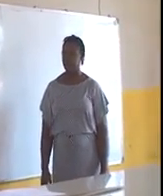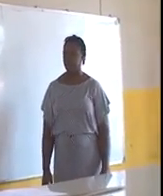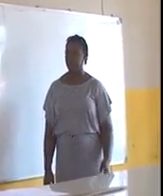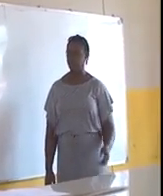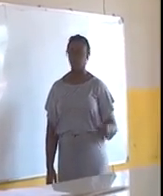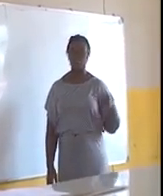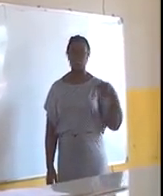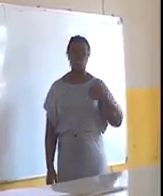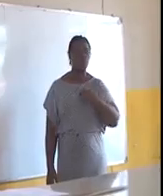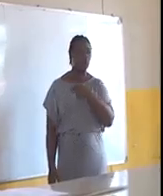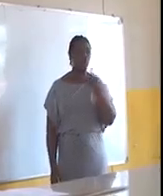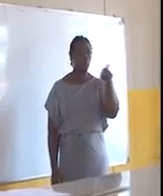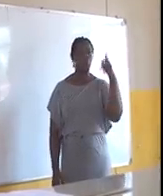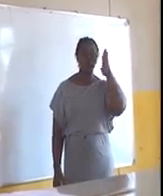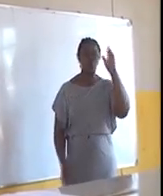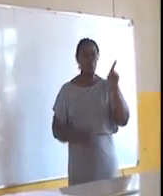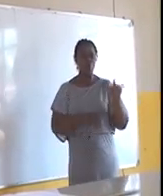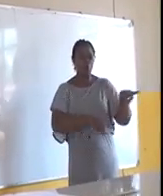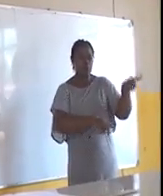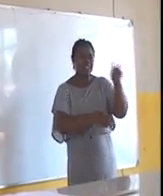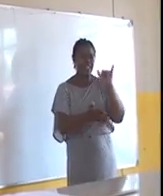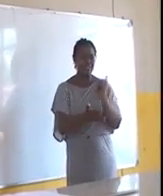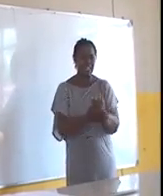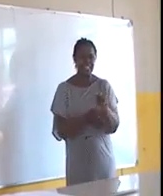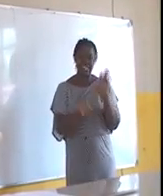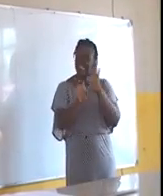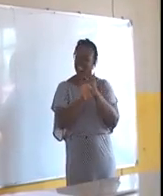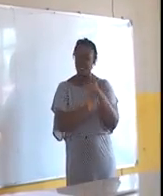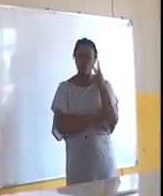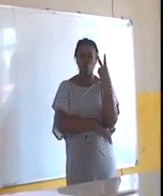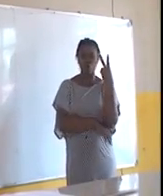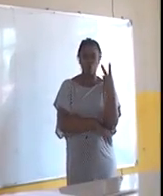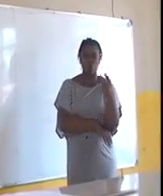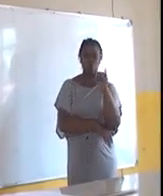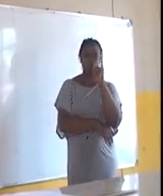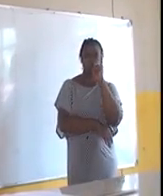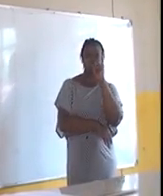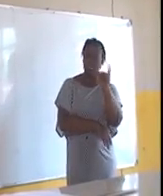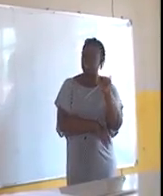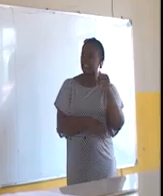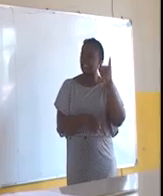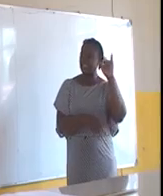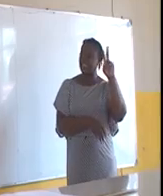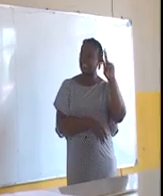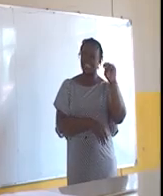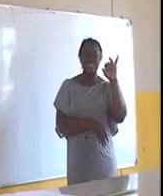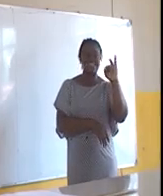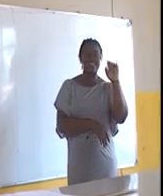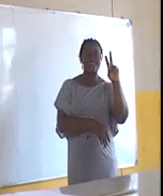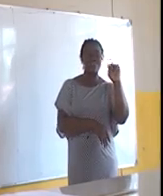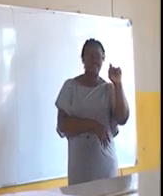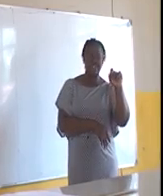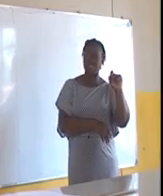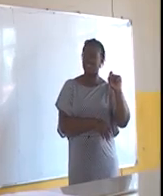You will observe also that example 2 is also an infinite sequence and is also an